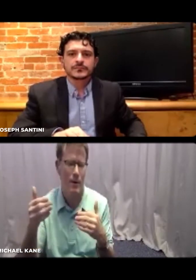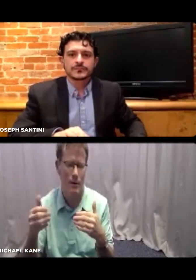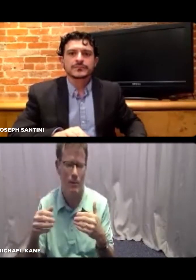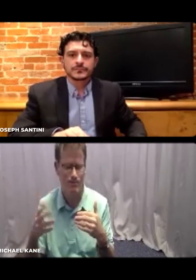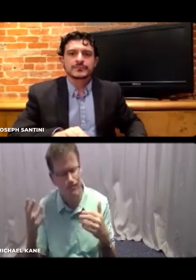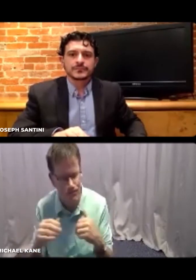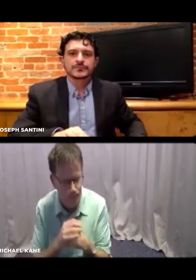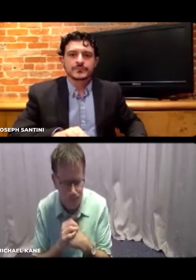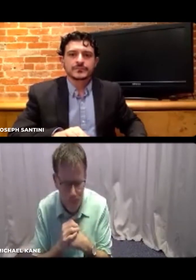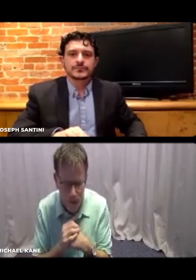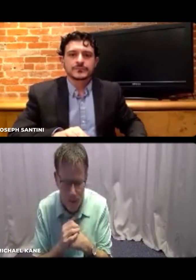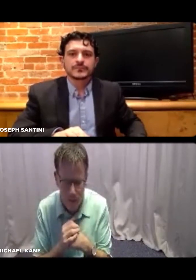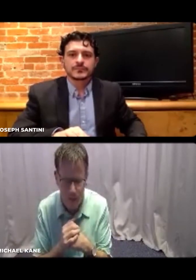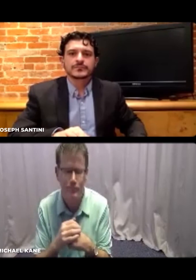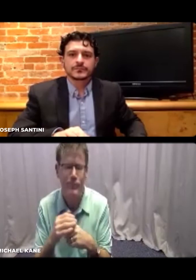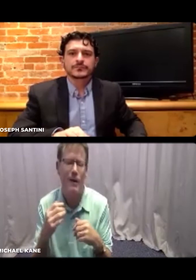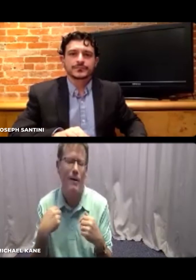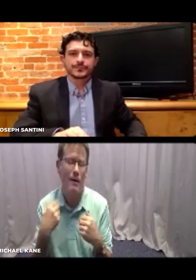um,